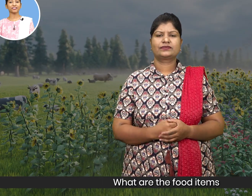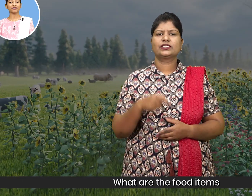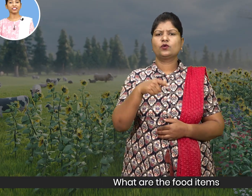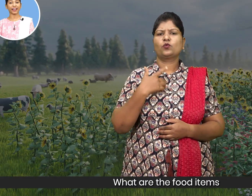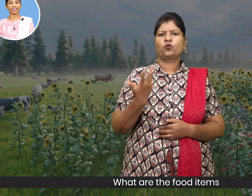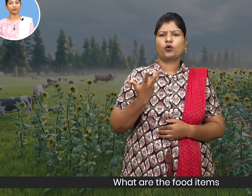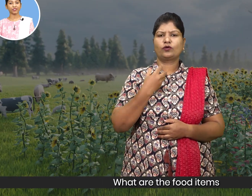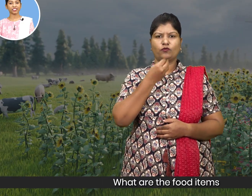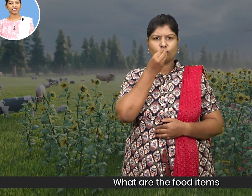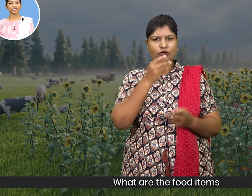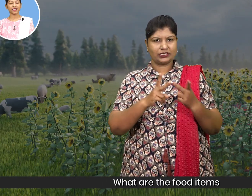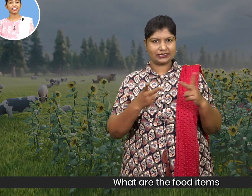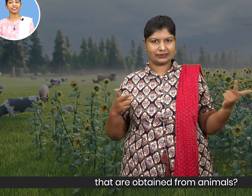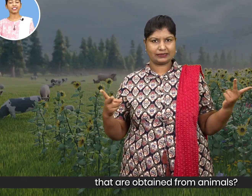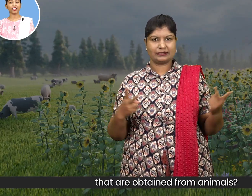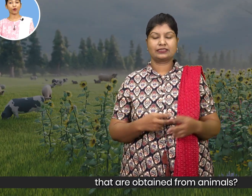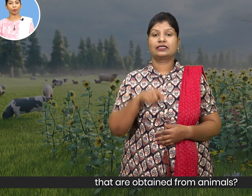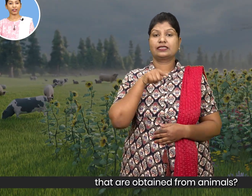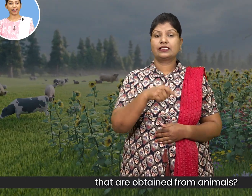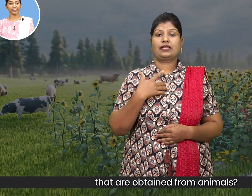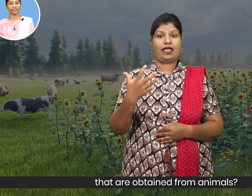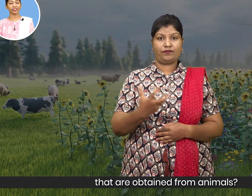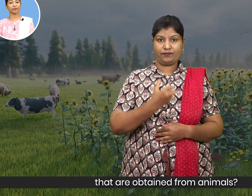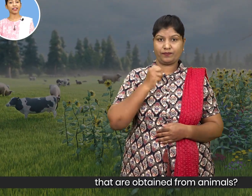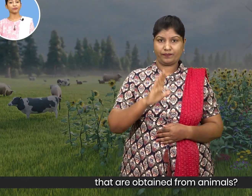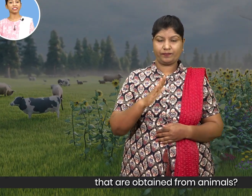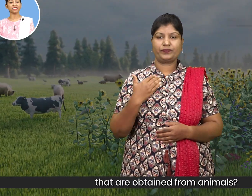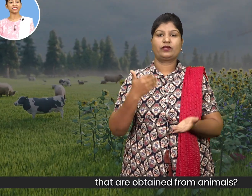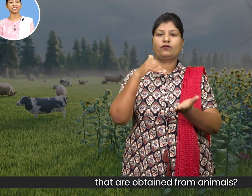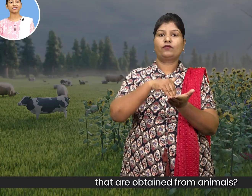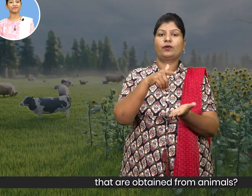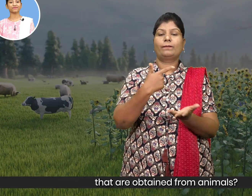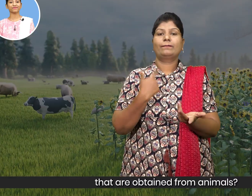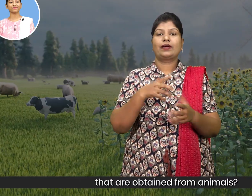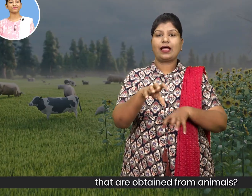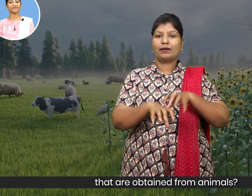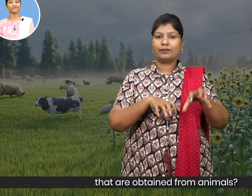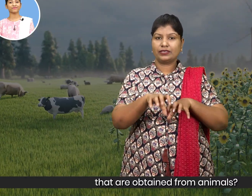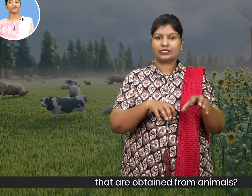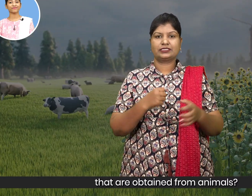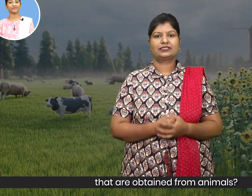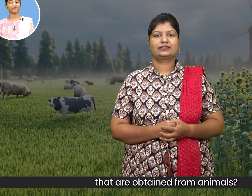What are the food items that are obtained from animals?